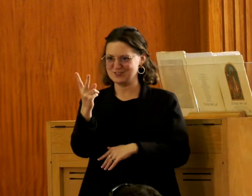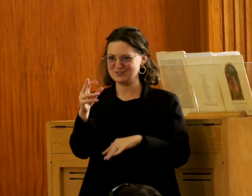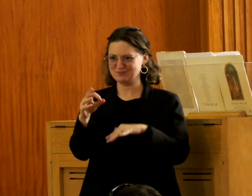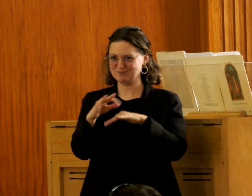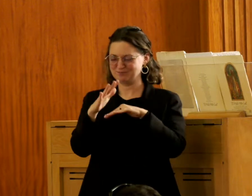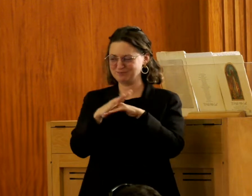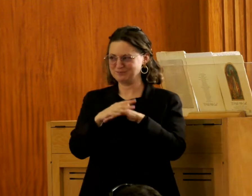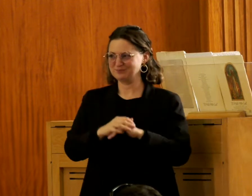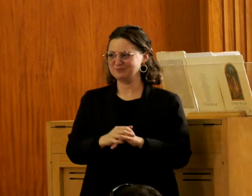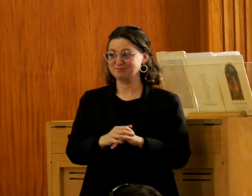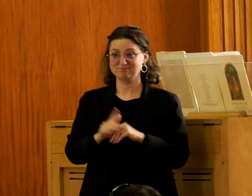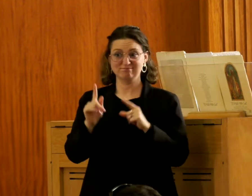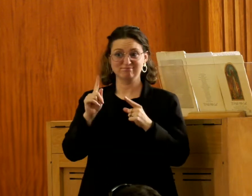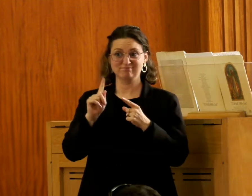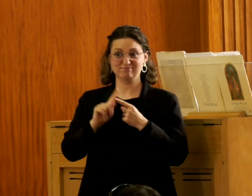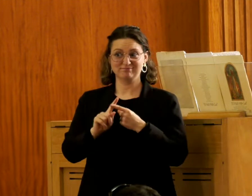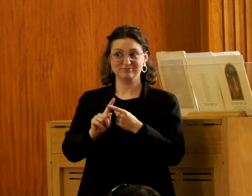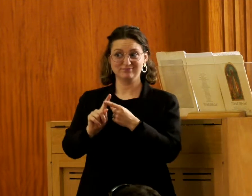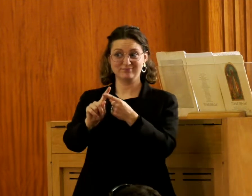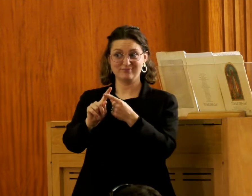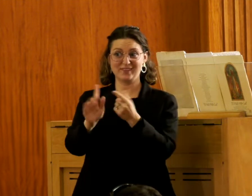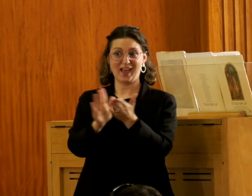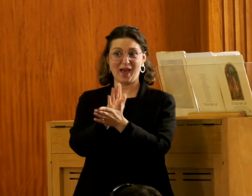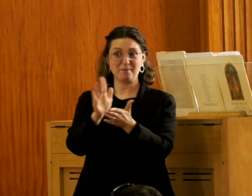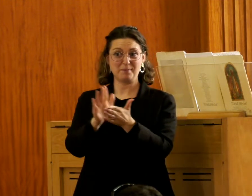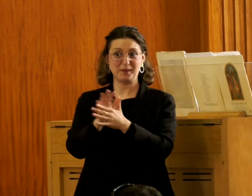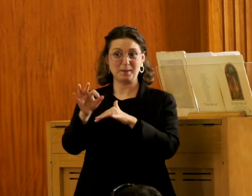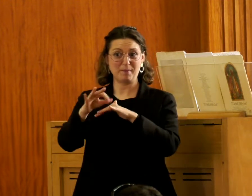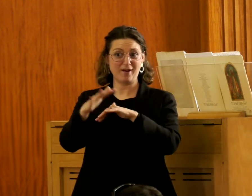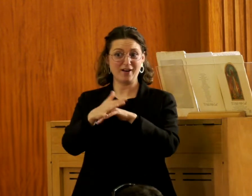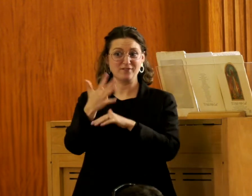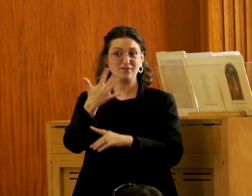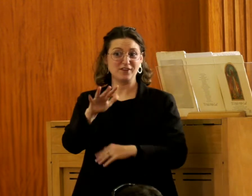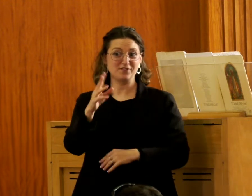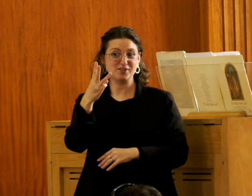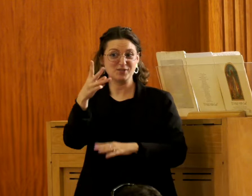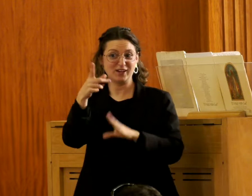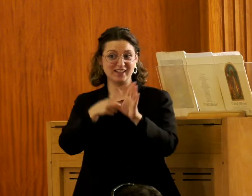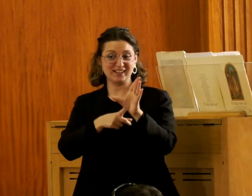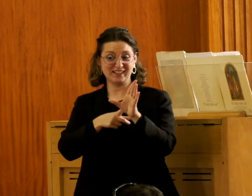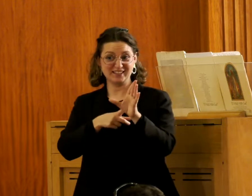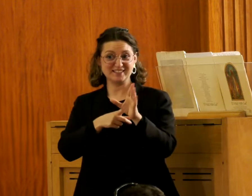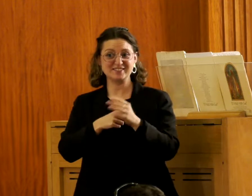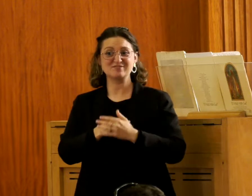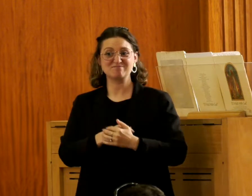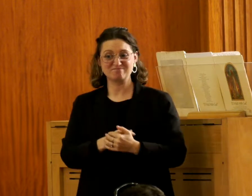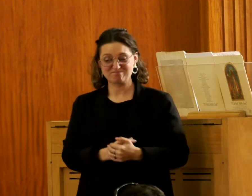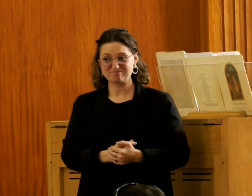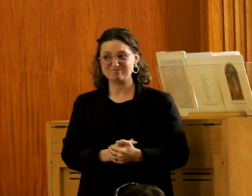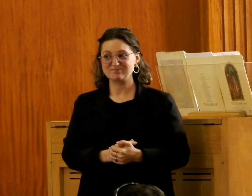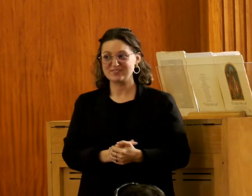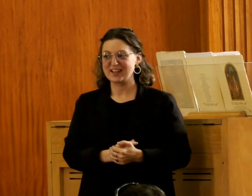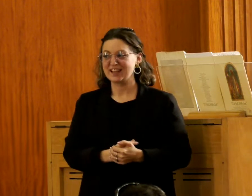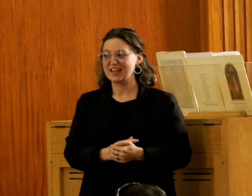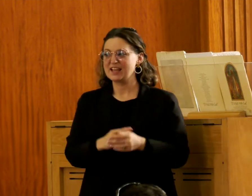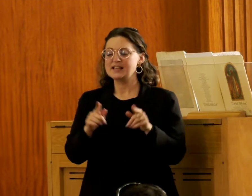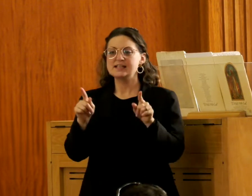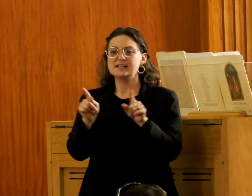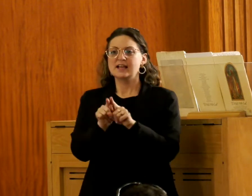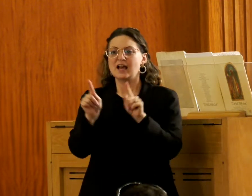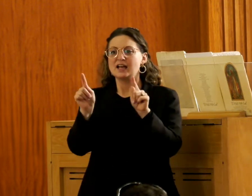happily married for 53 years. And that was the same celebration